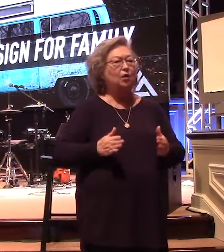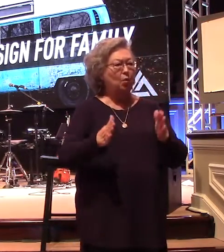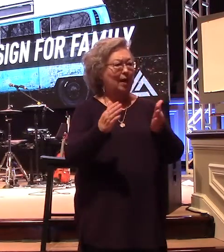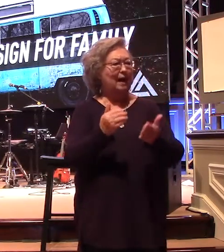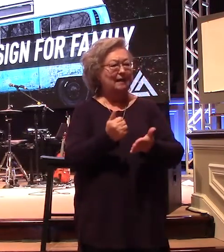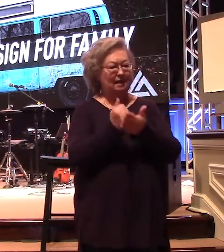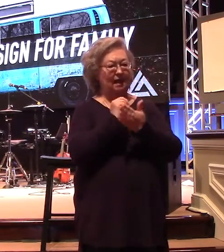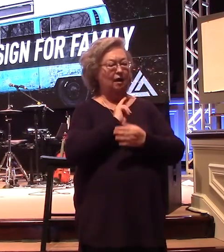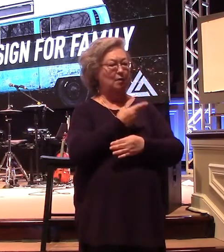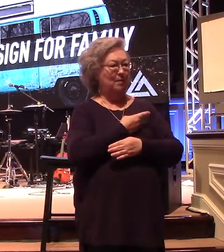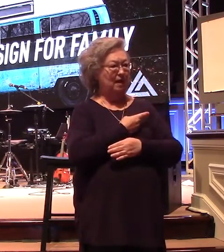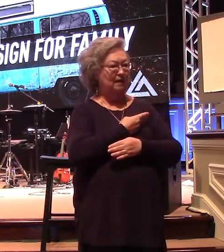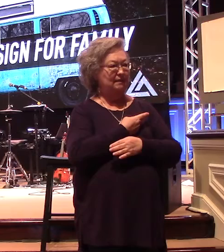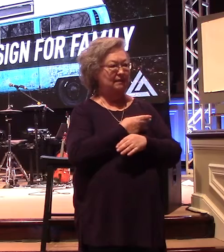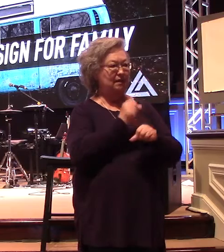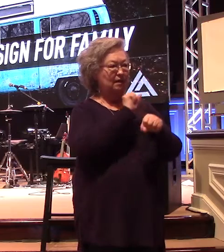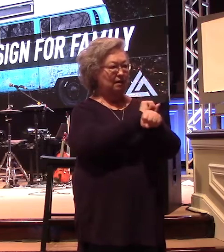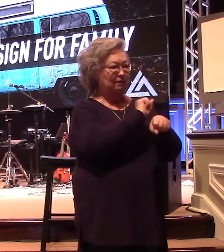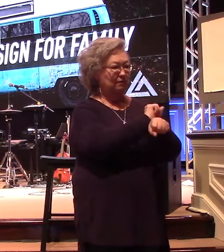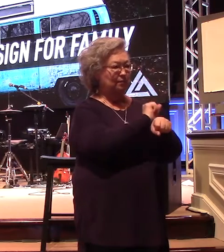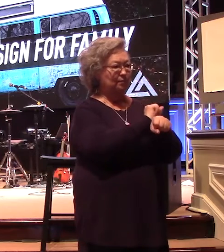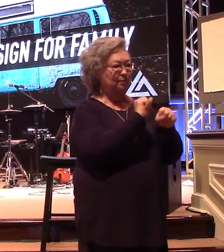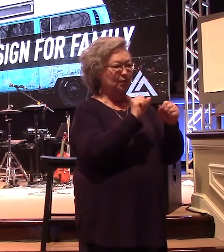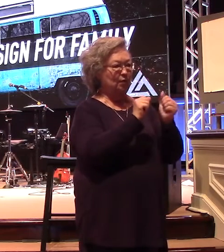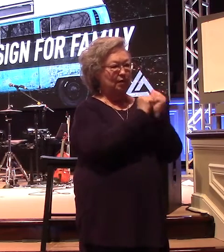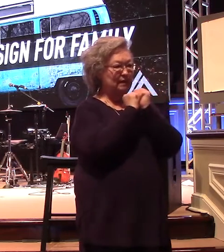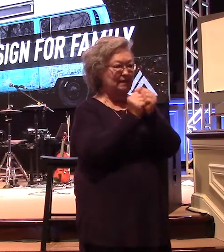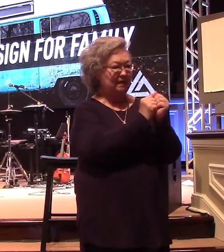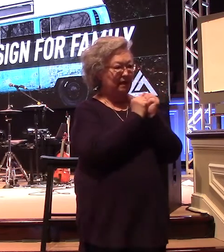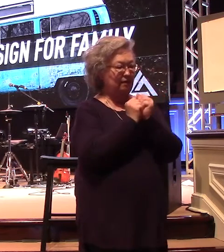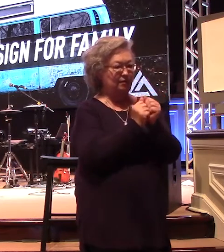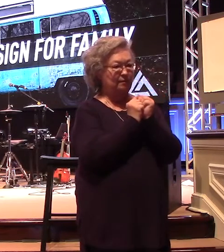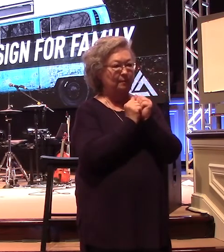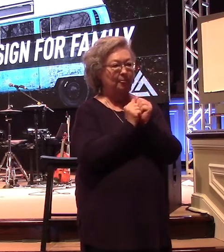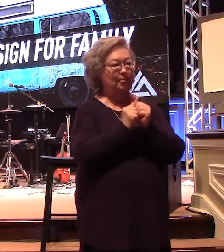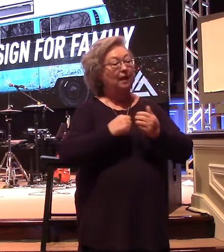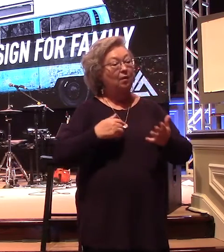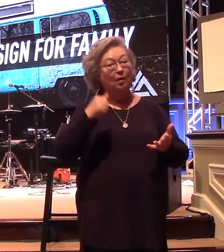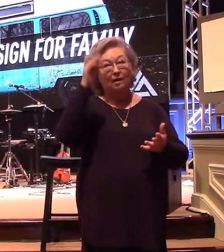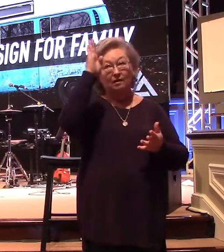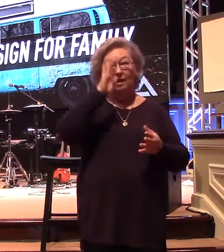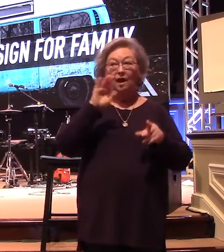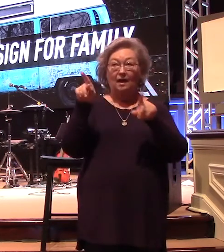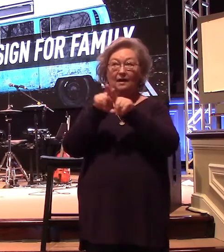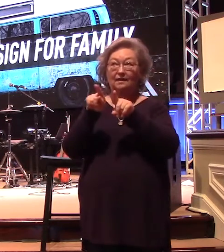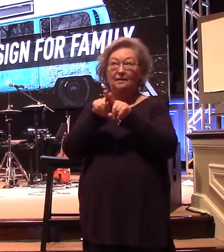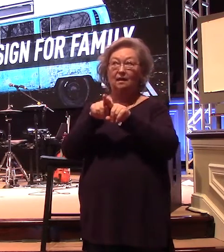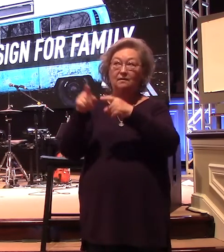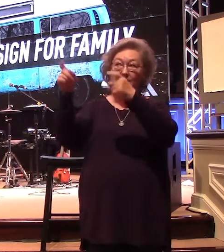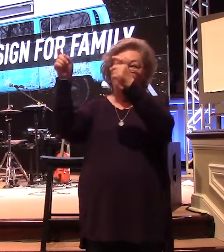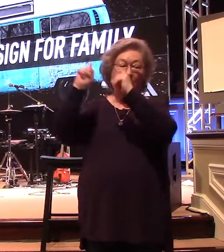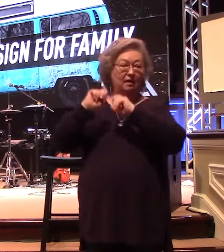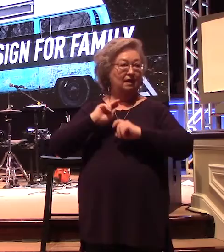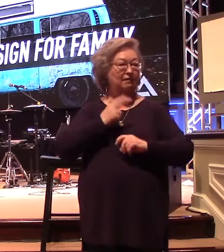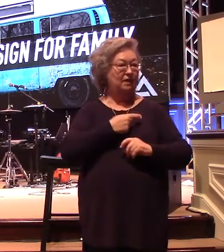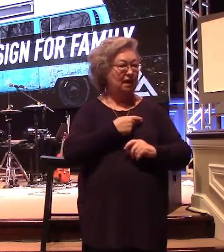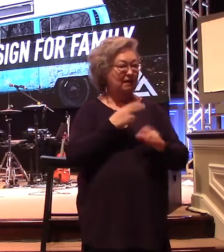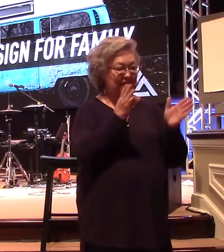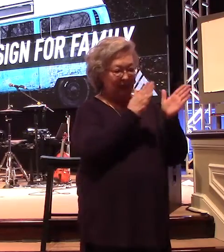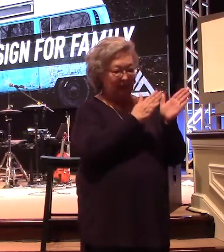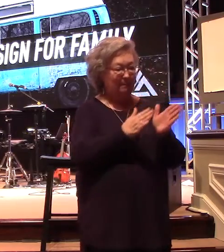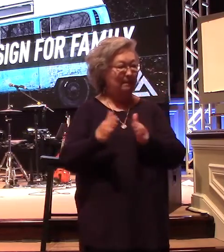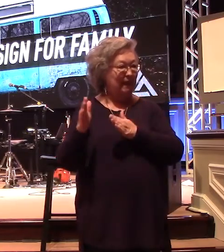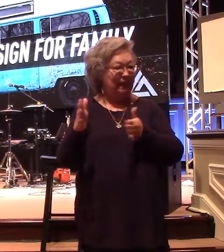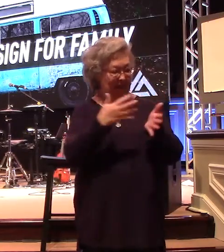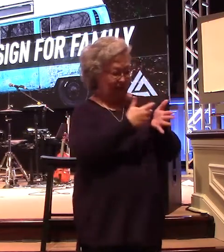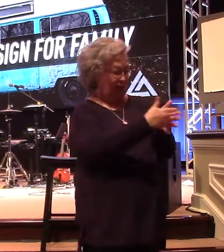function and operate more effectively. Well, I believe God's given us a design, a flow chart for the family. It's found in